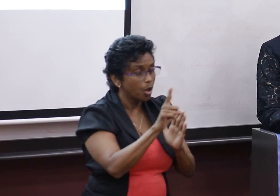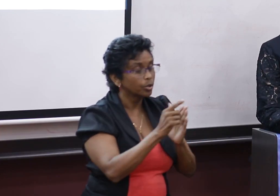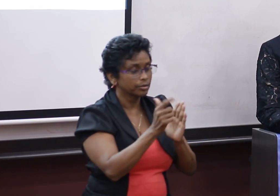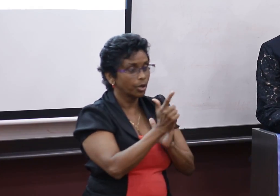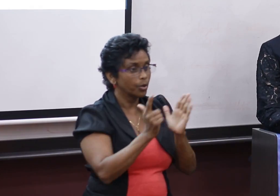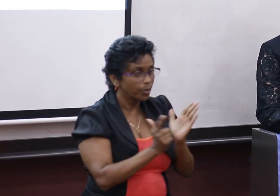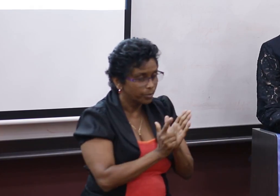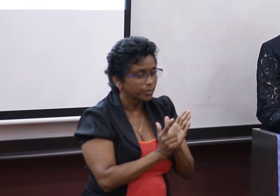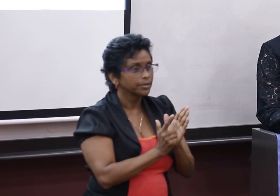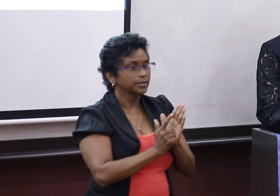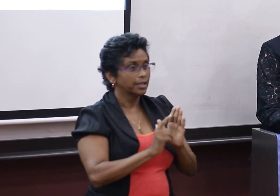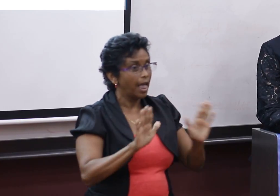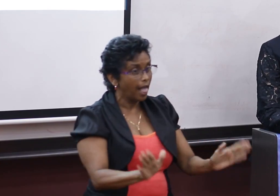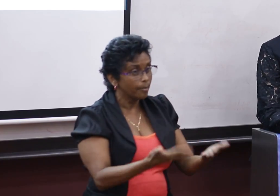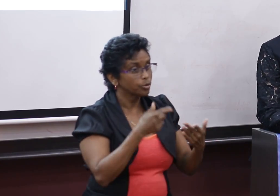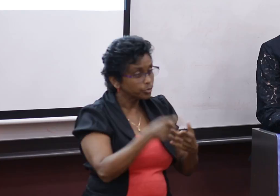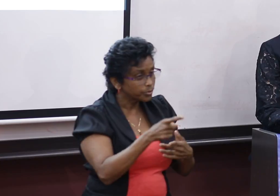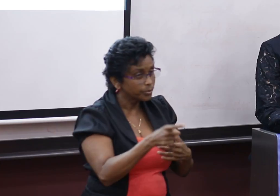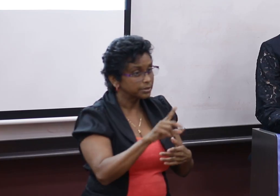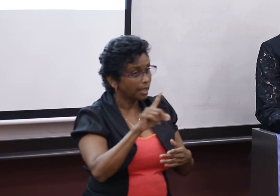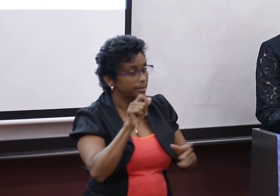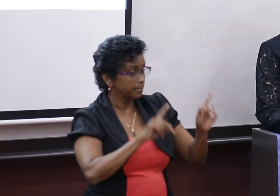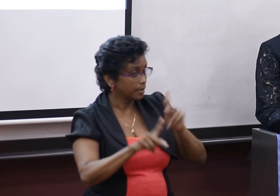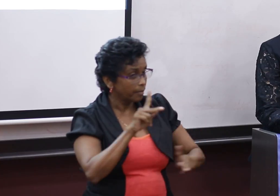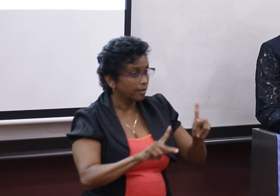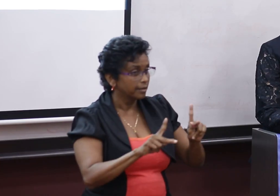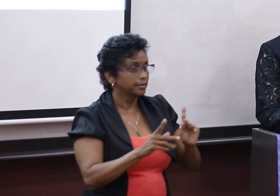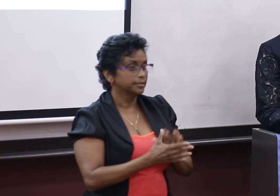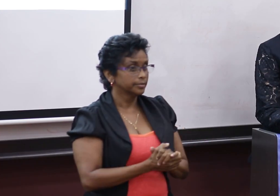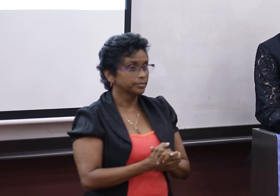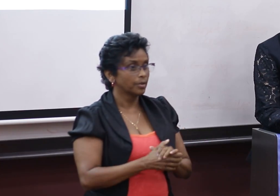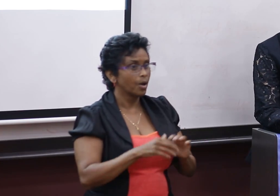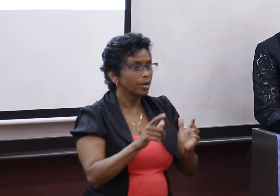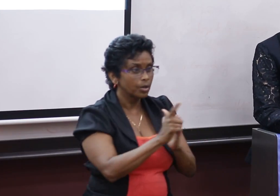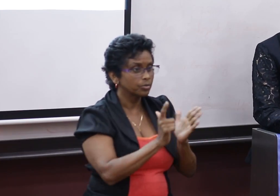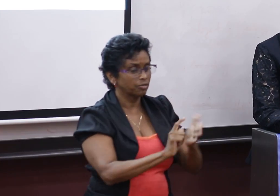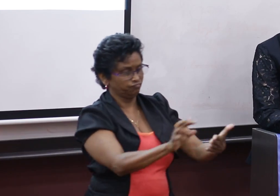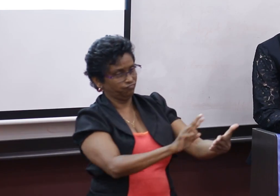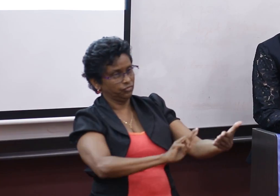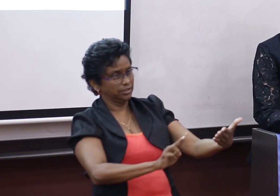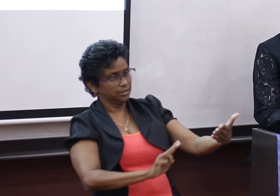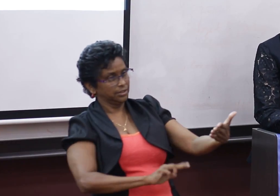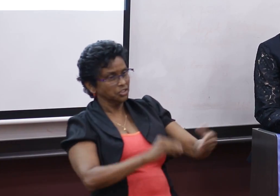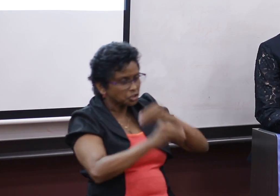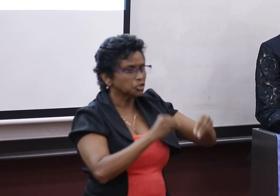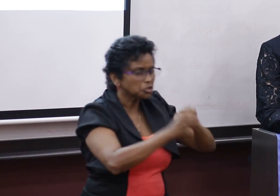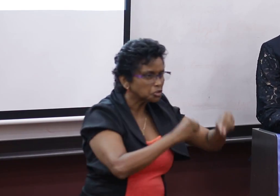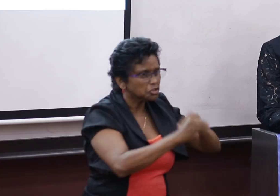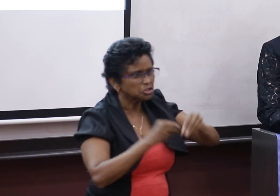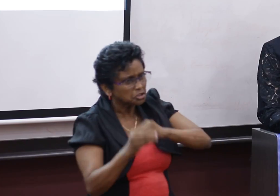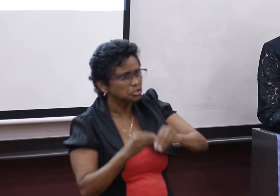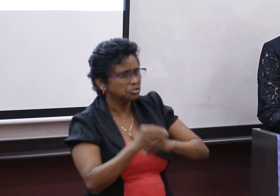to community-based services and supports. Review our legislation, policies and practices. Revise